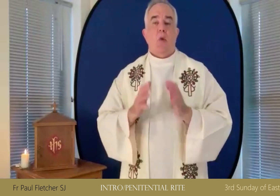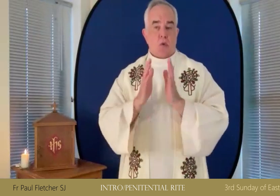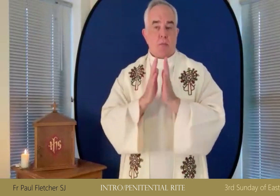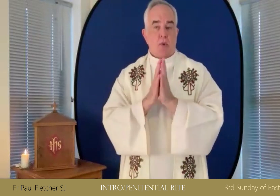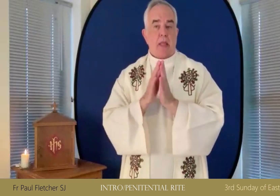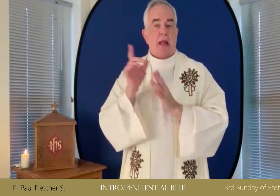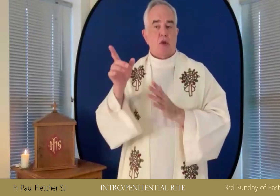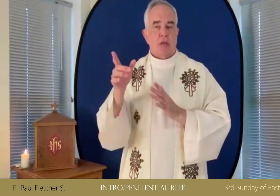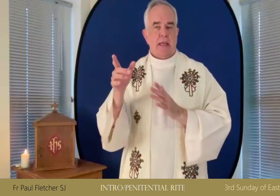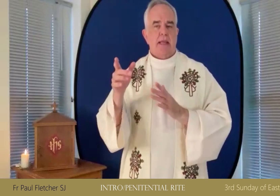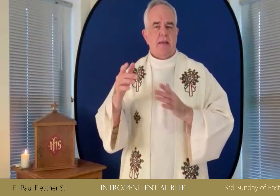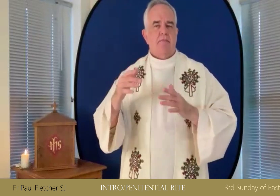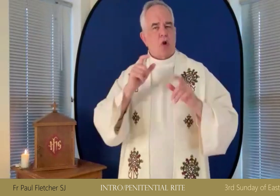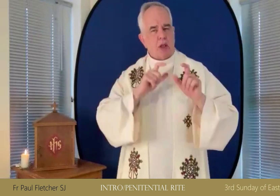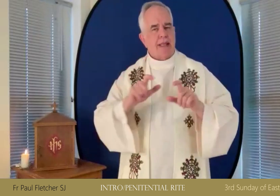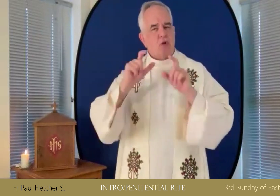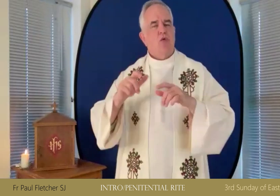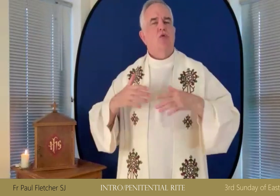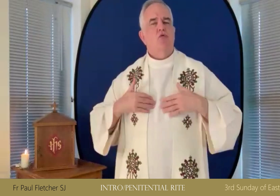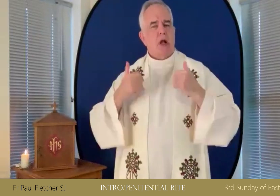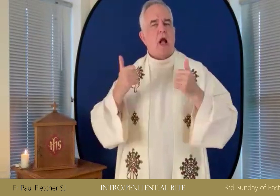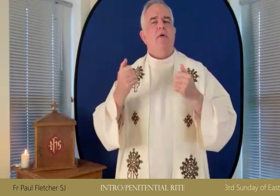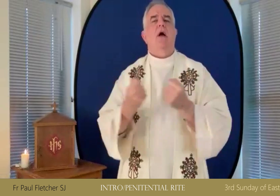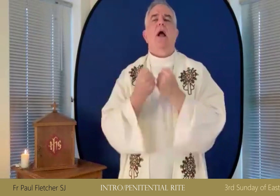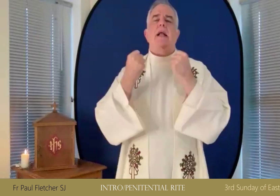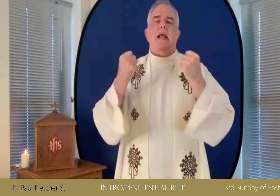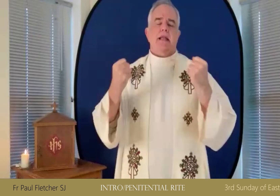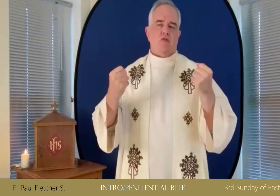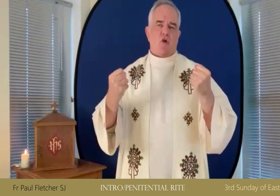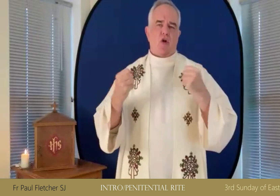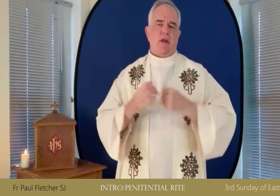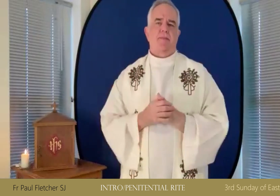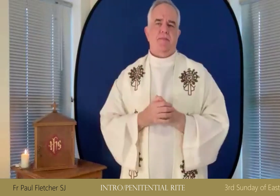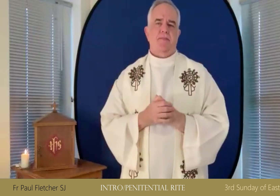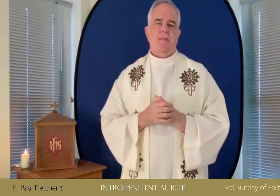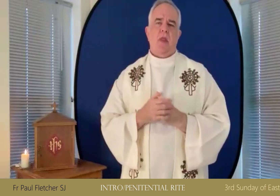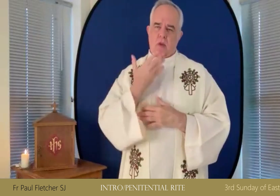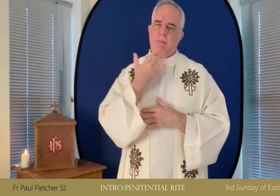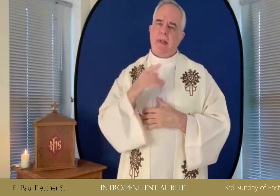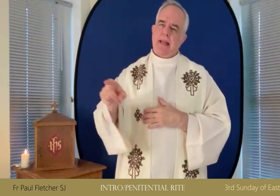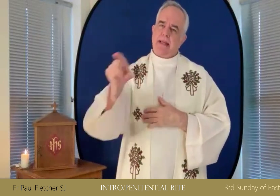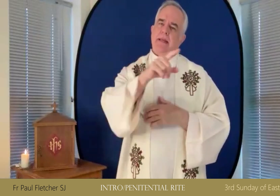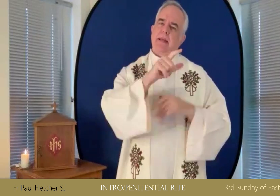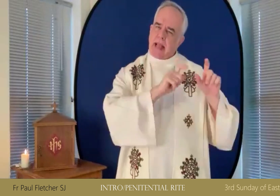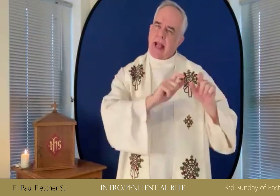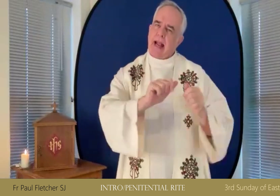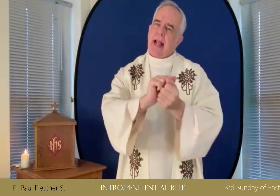to pray that she continue to recover and get strong. So please